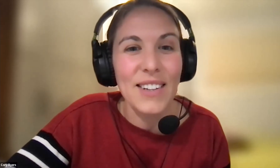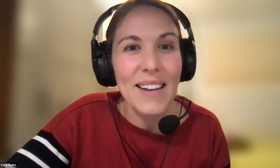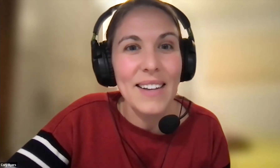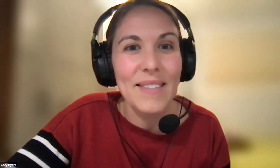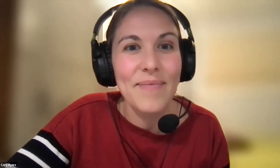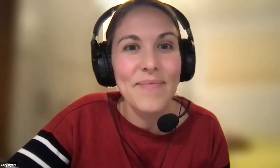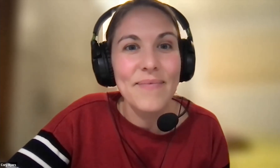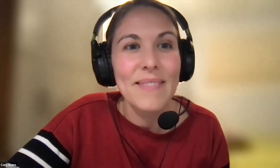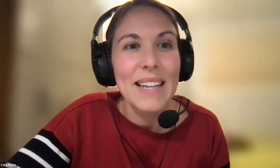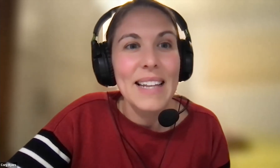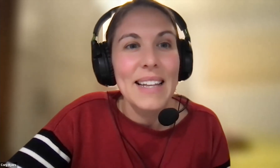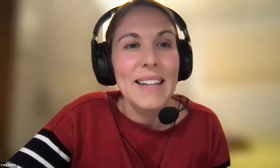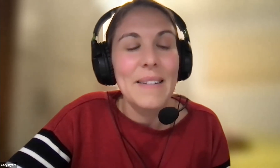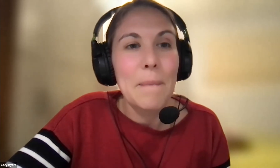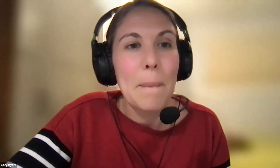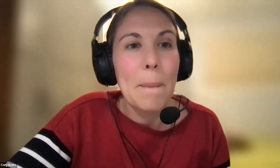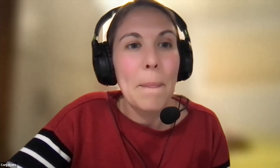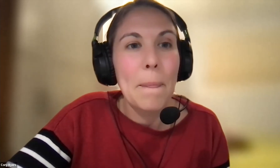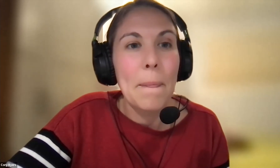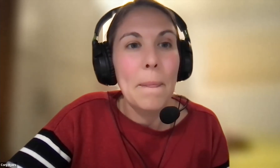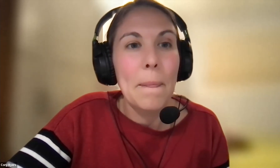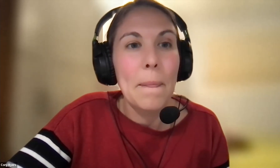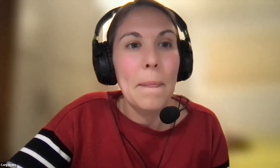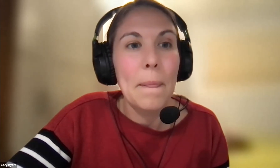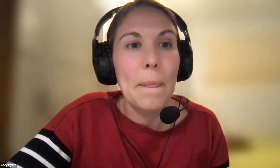look like.